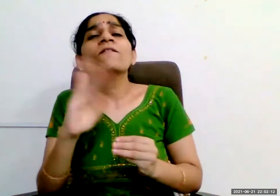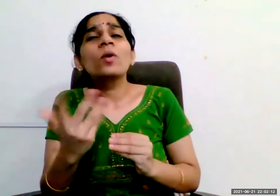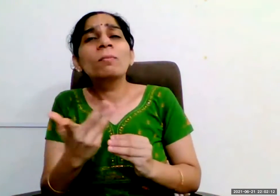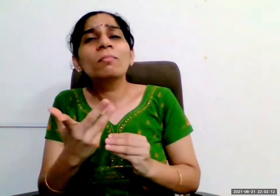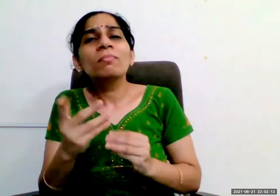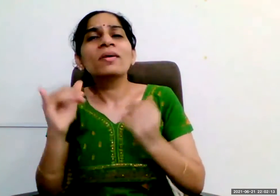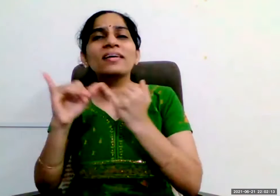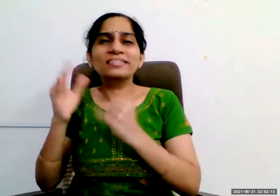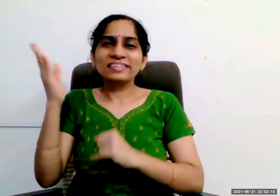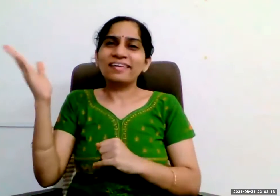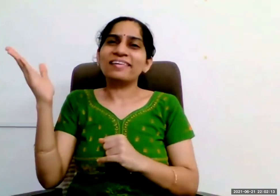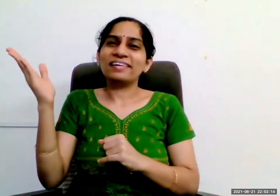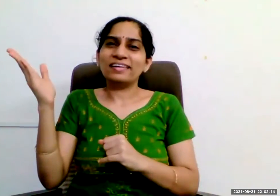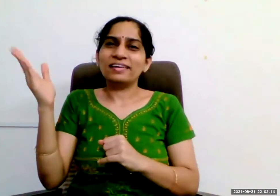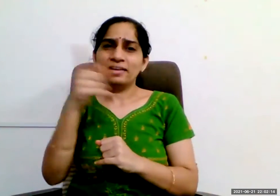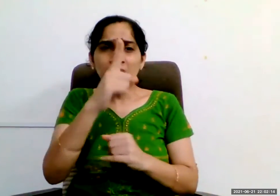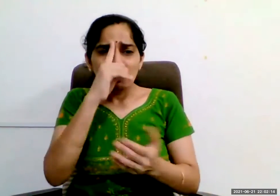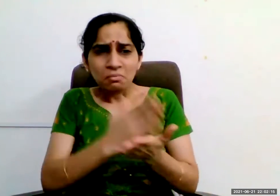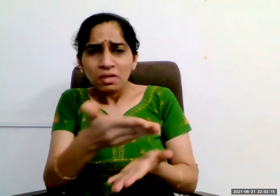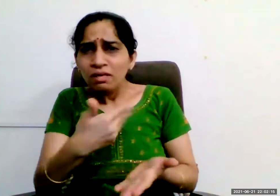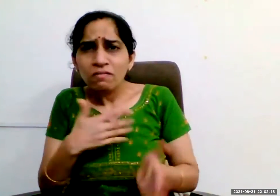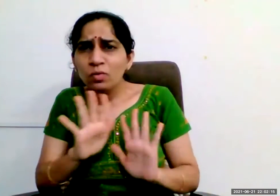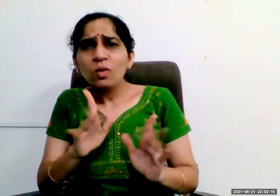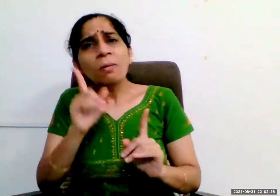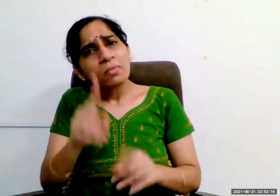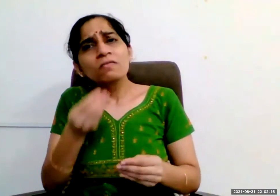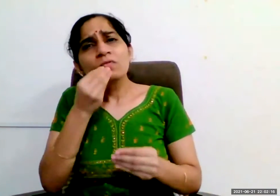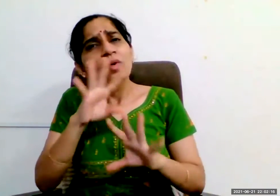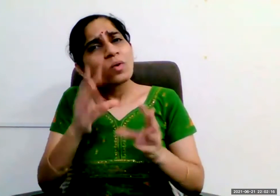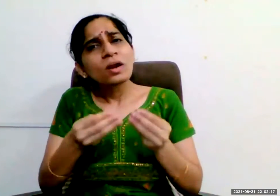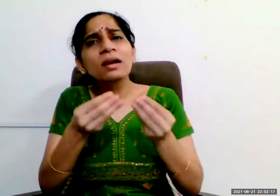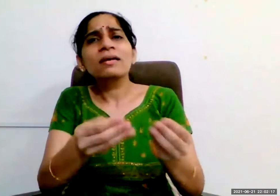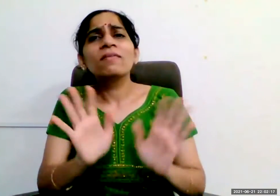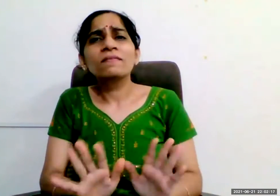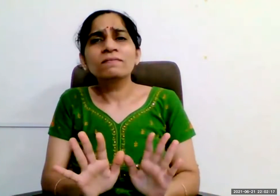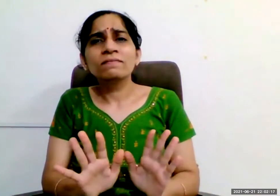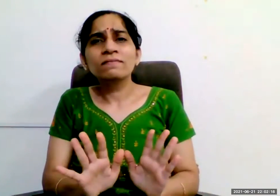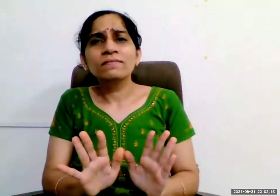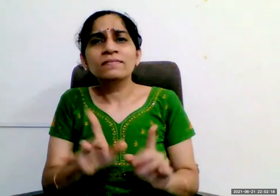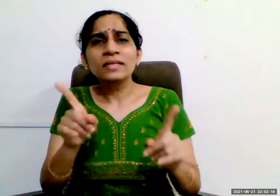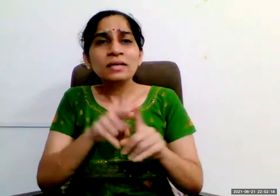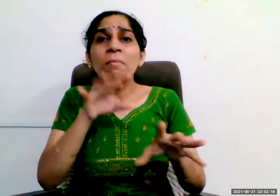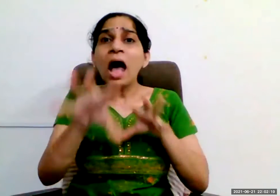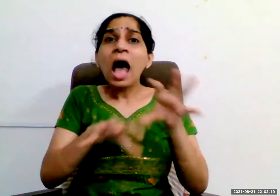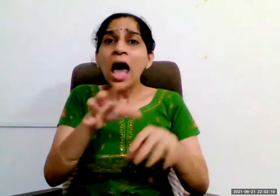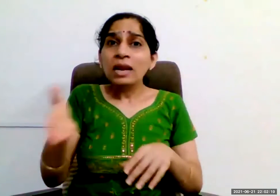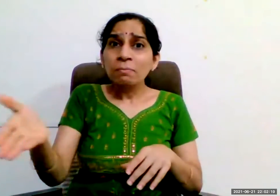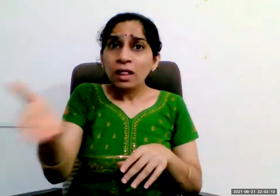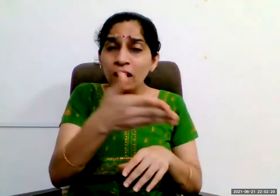He protects the animals, he provides shelter and food even for the animals and birds, and he also provides them with basic